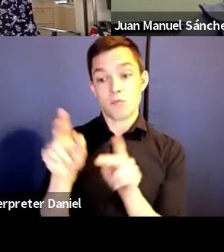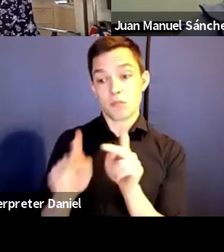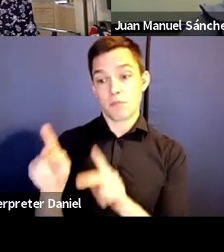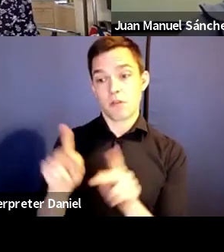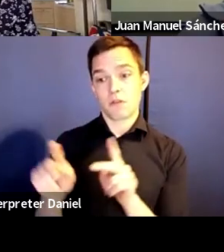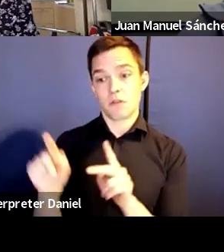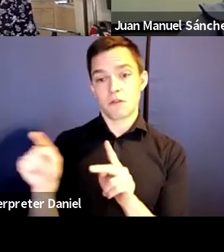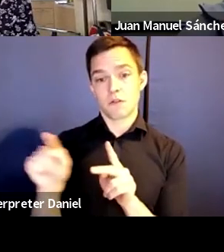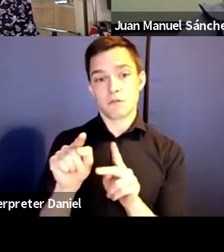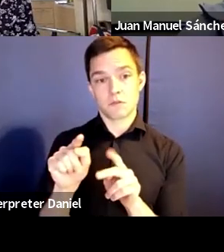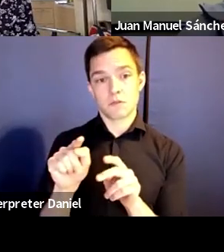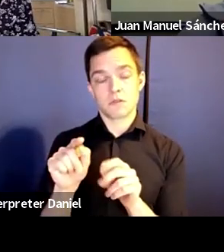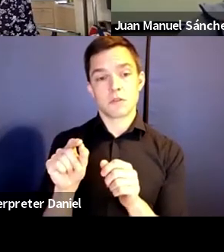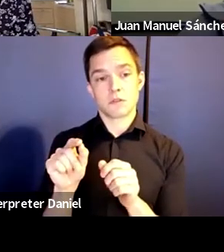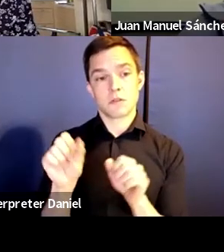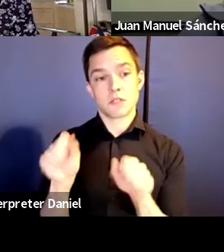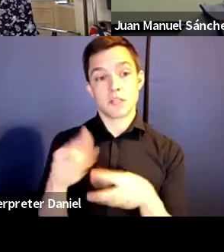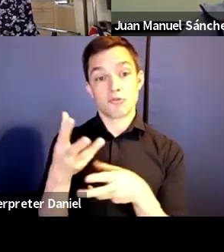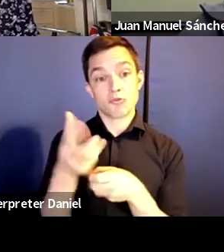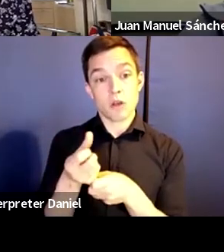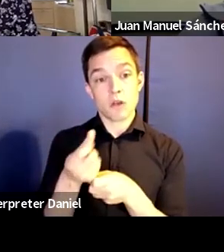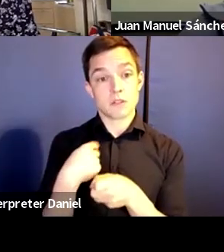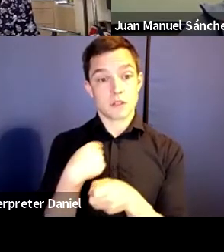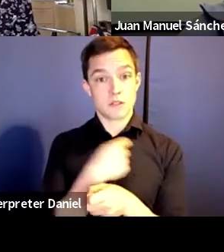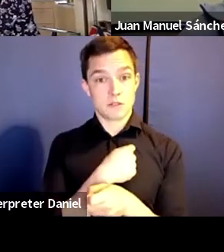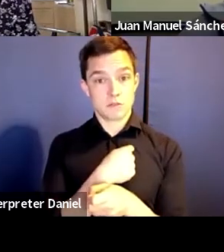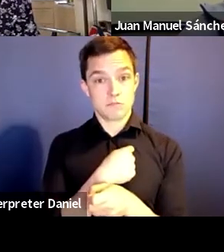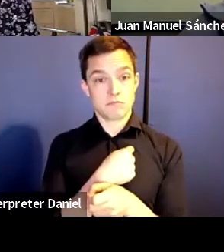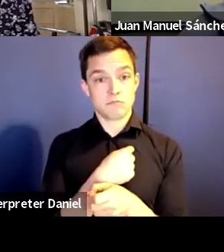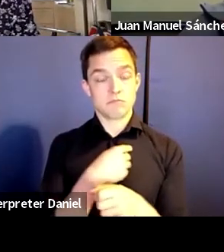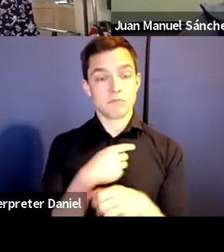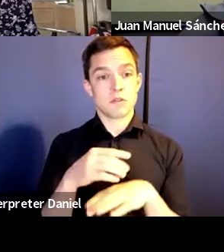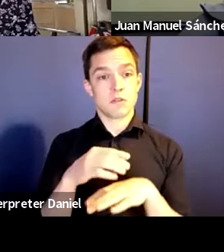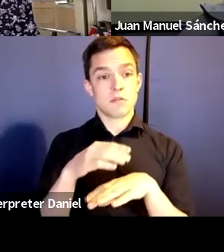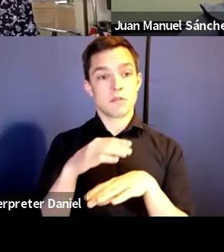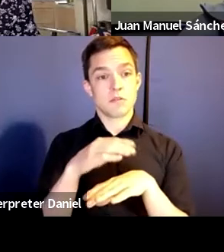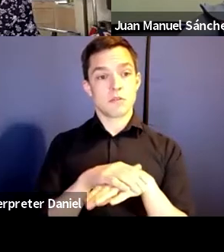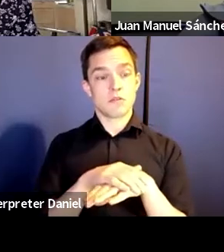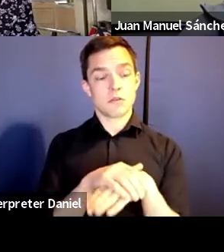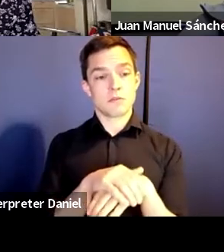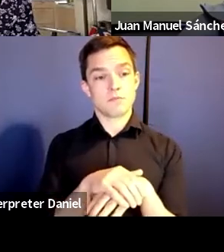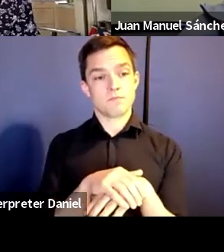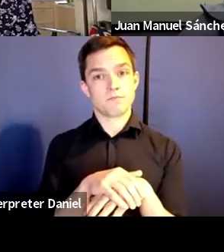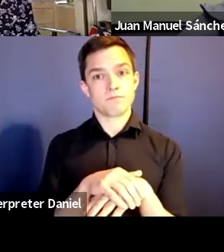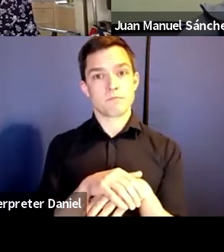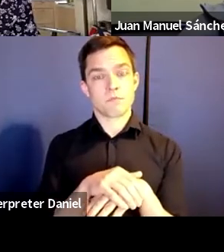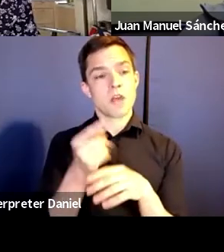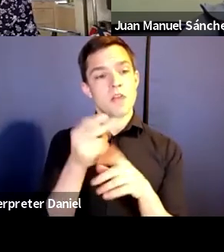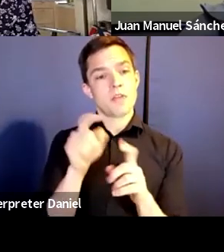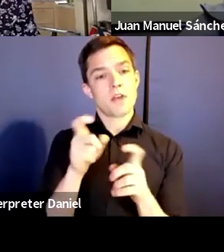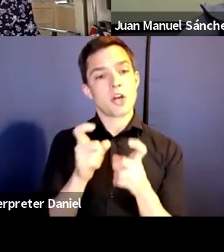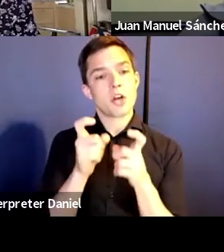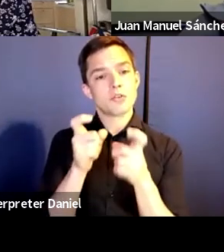can trust us on what is the contribution, or what